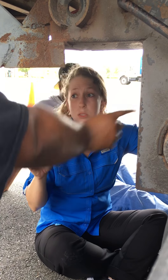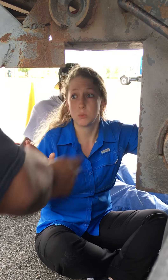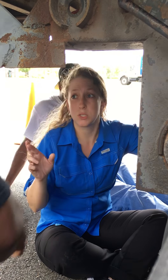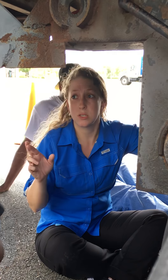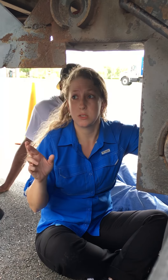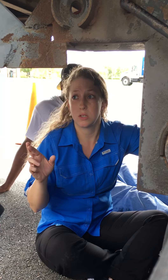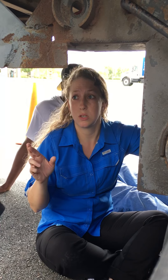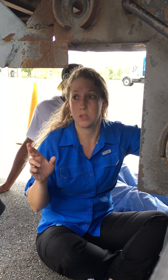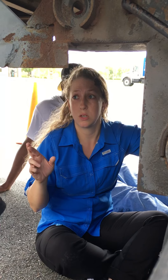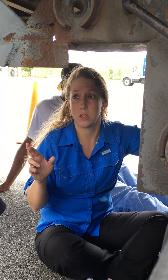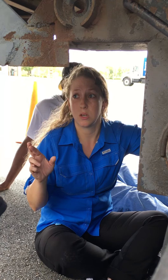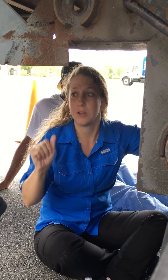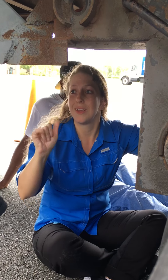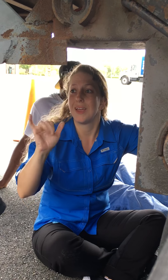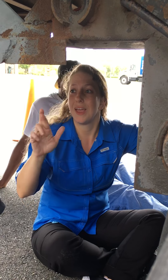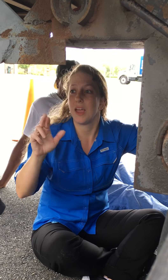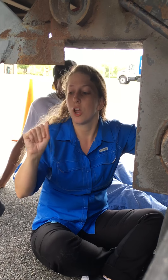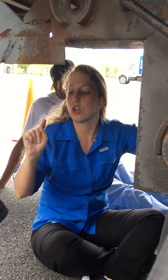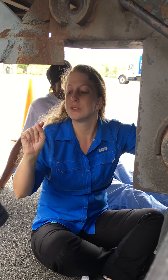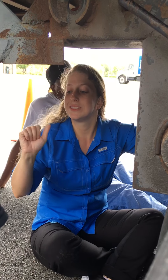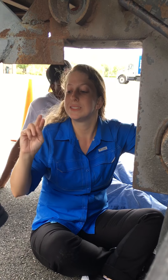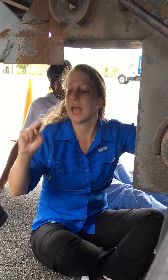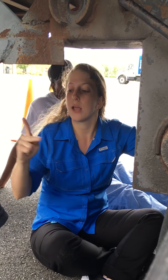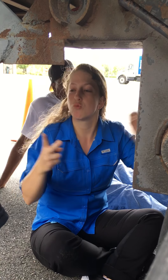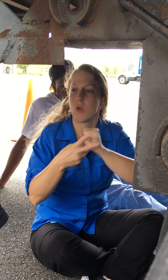What's this? That's an air tank reservoir for the trailer.